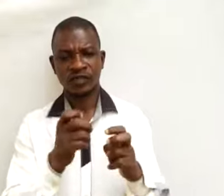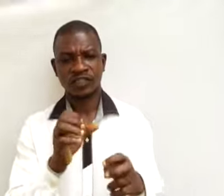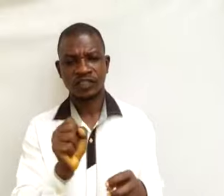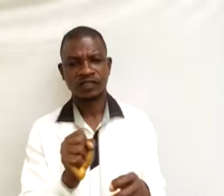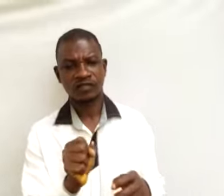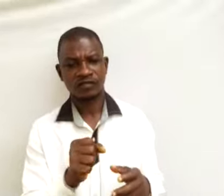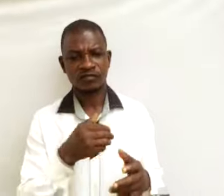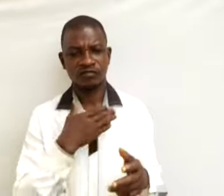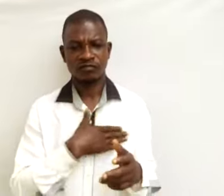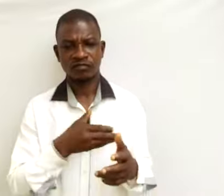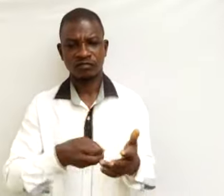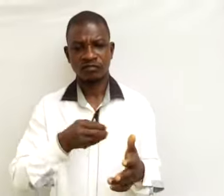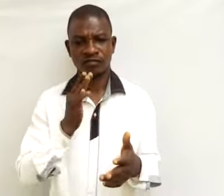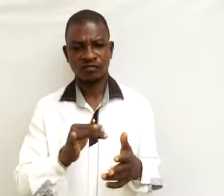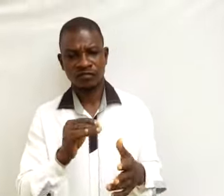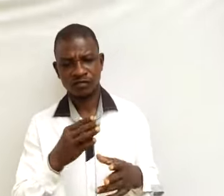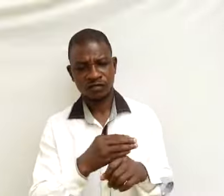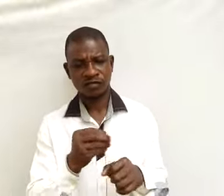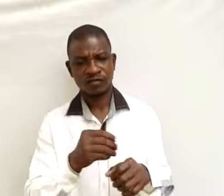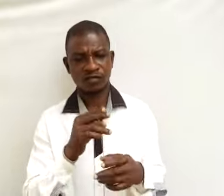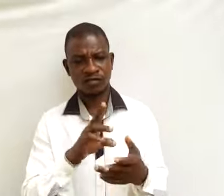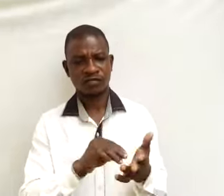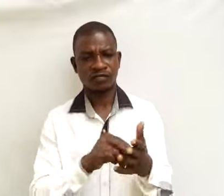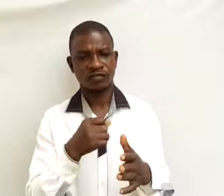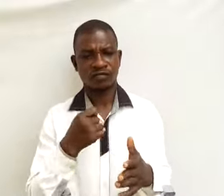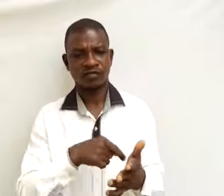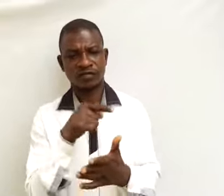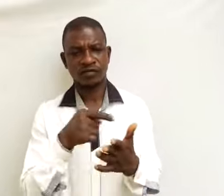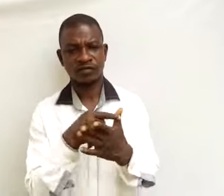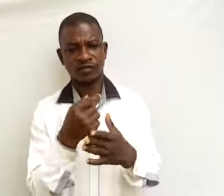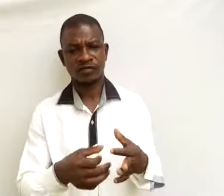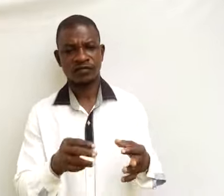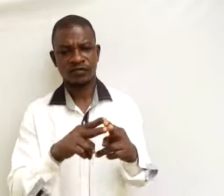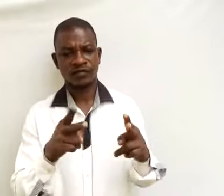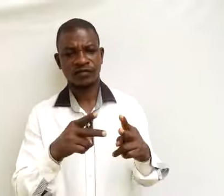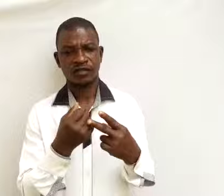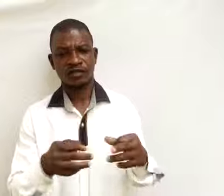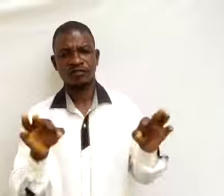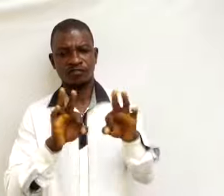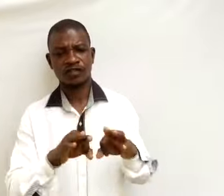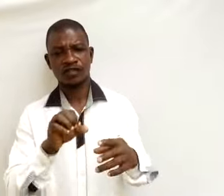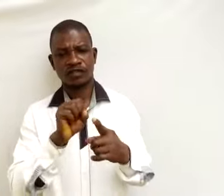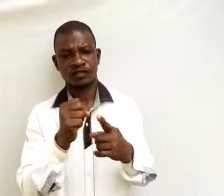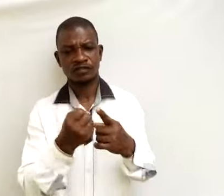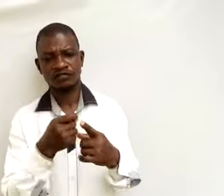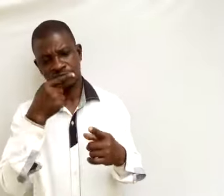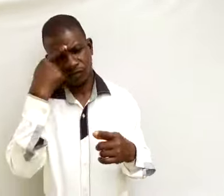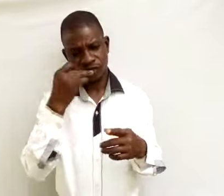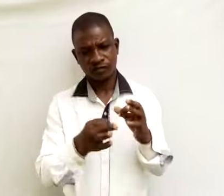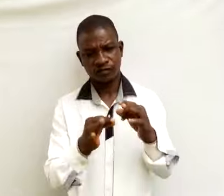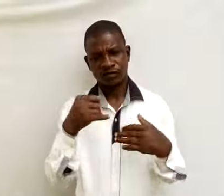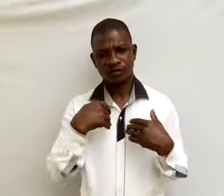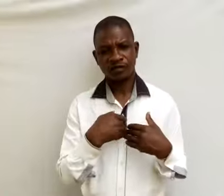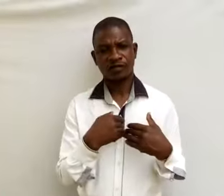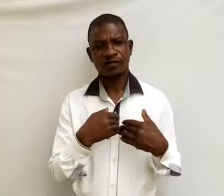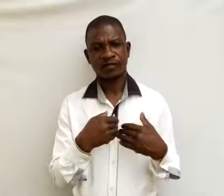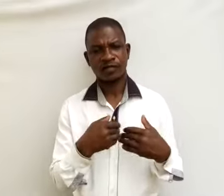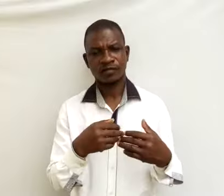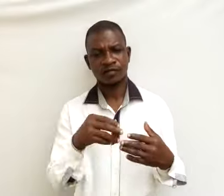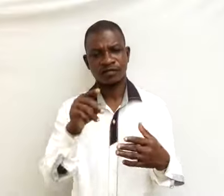Please, students, take note of this very important situation, because if you have a wrong type,